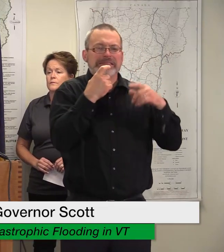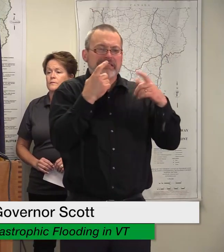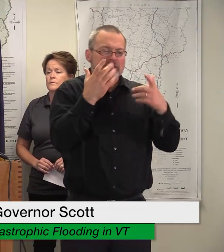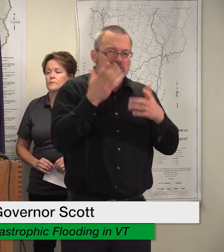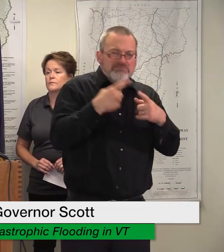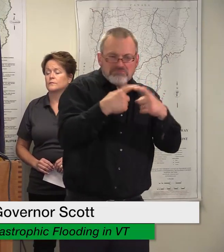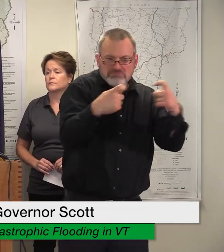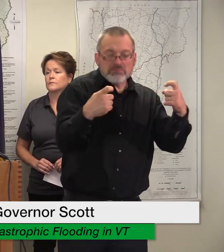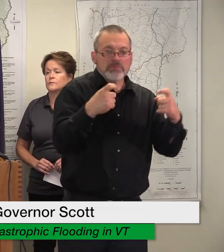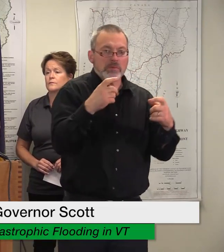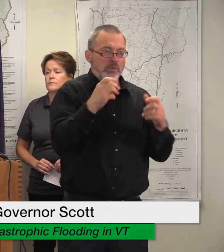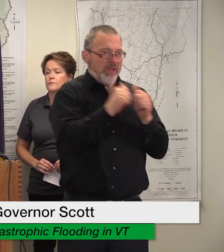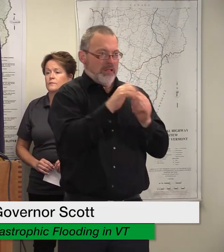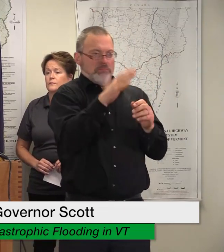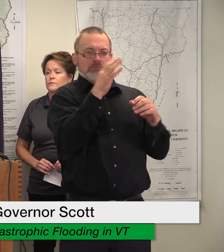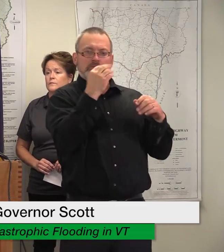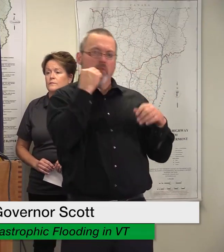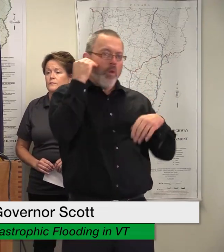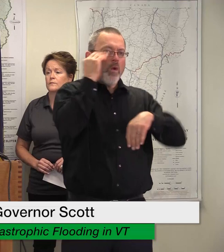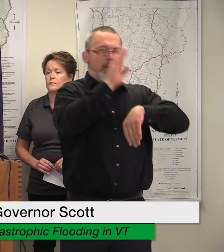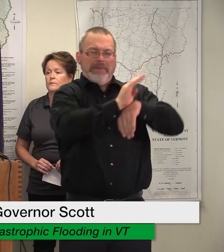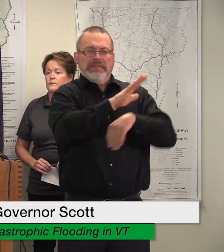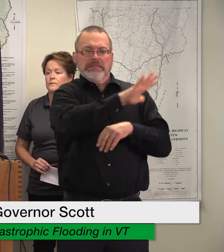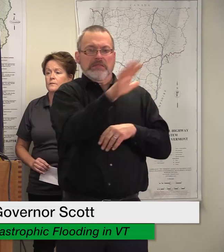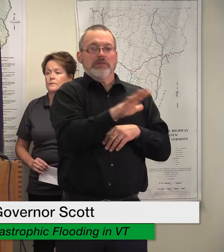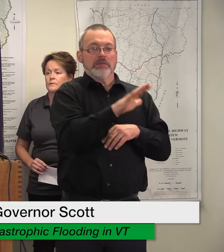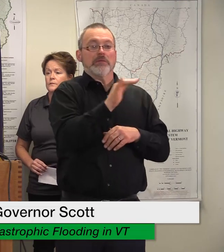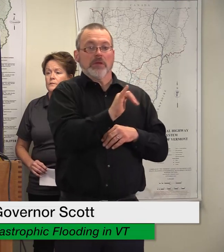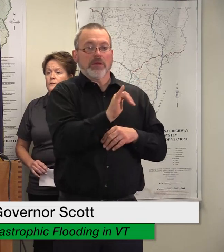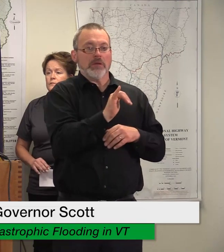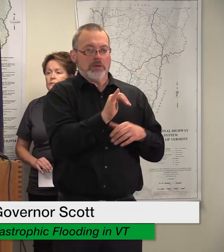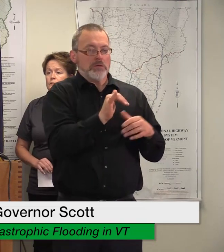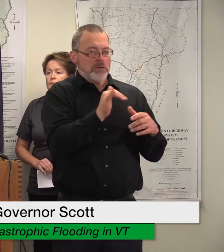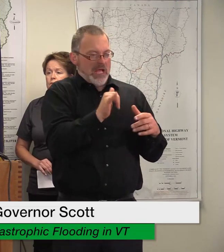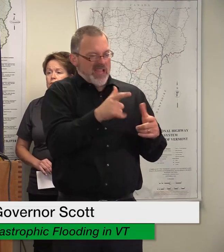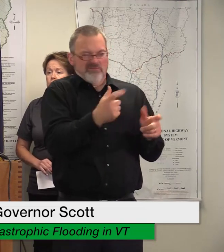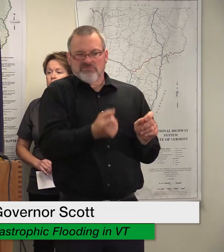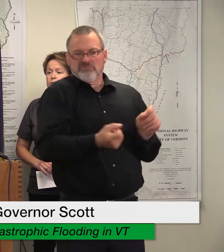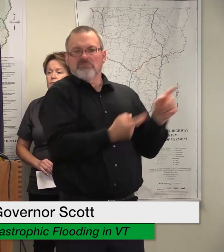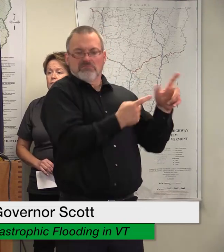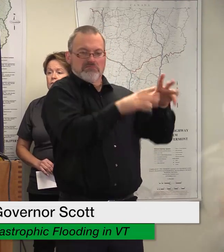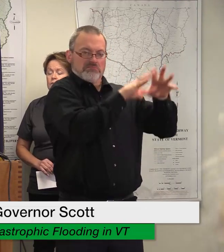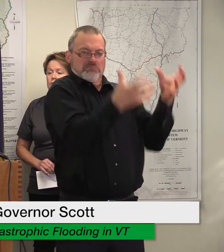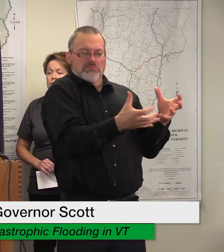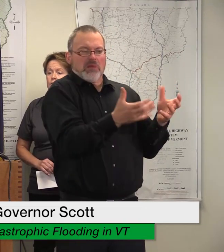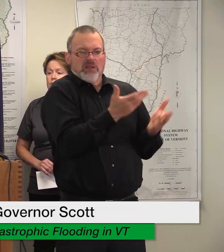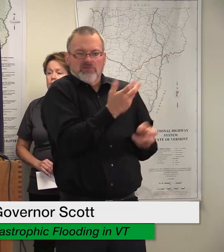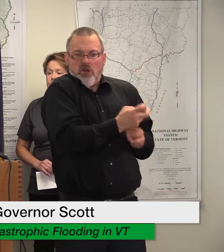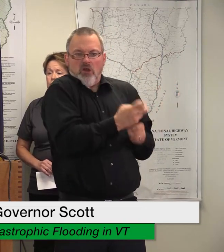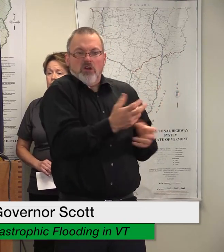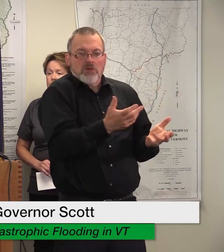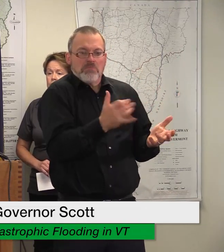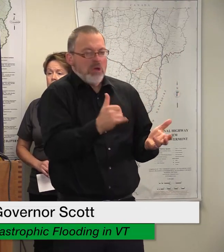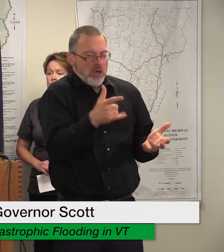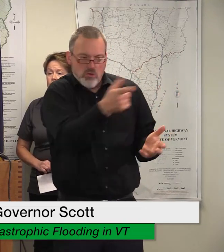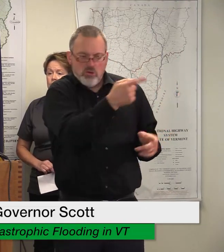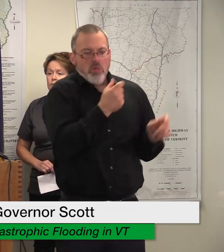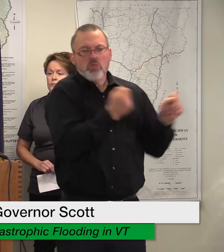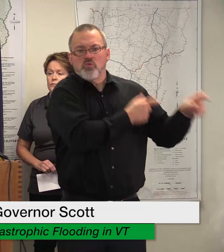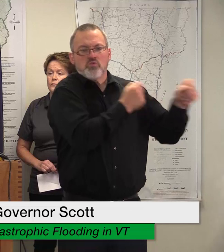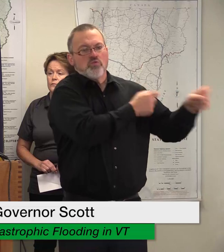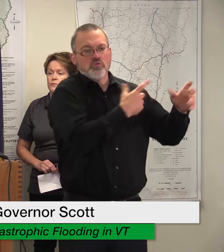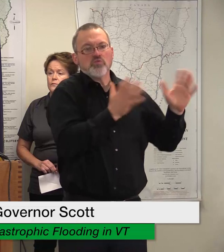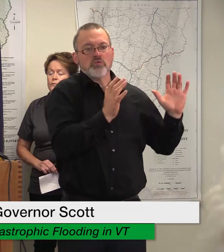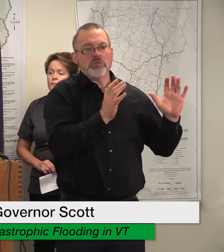appliances and furniture, is rightly considered solid waste, and there are no restrictions for manually removing these materials from rivers